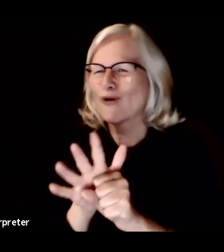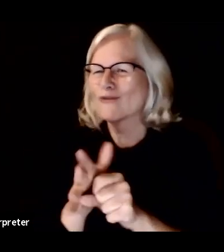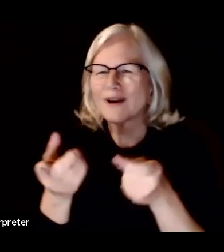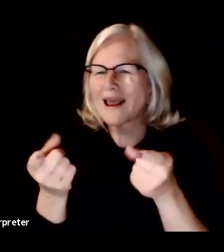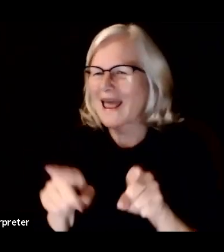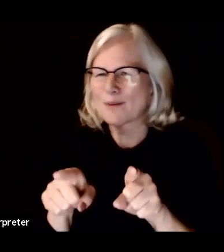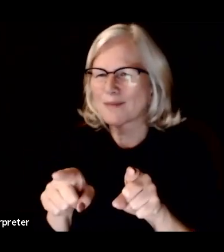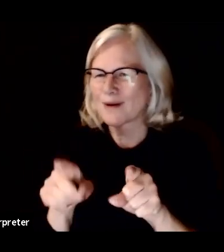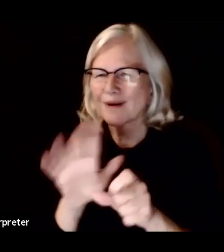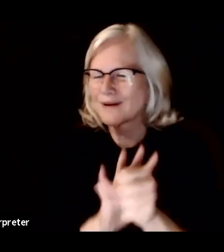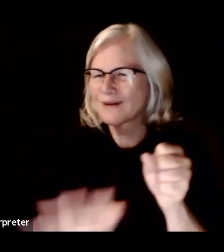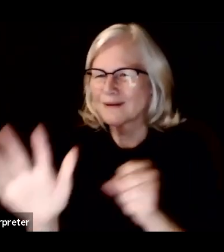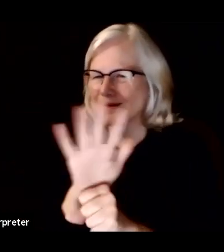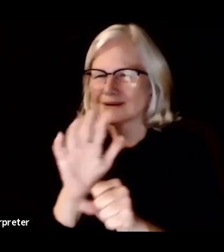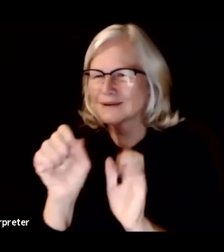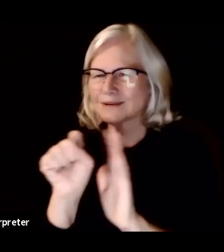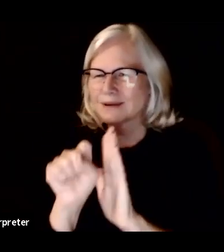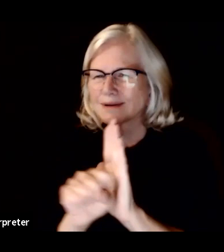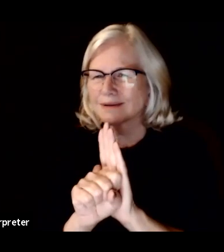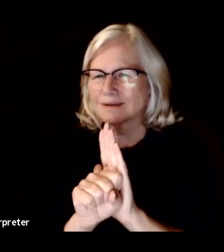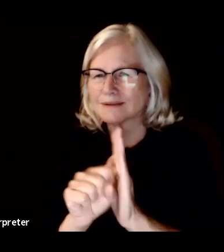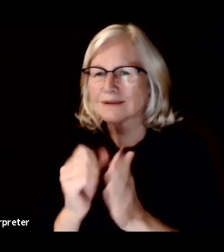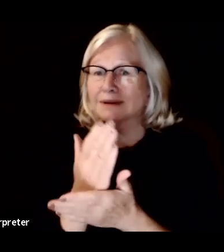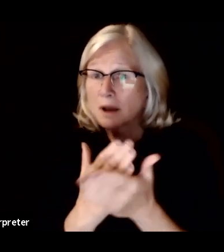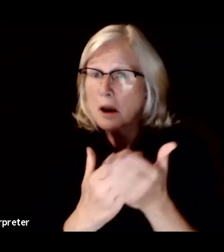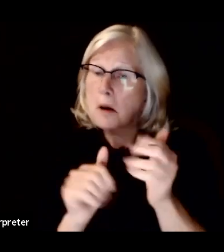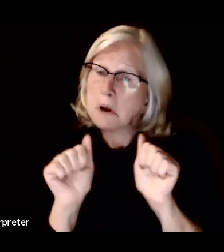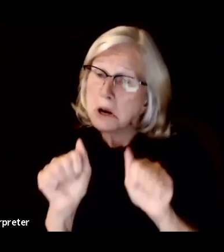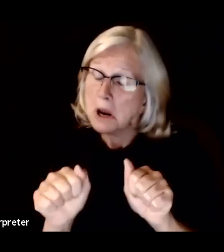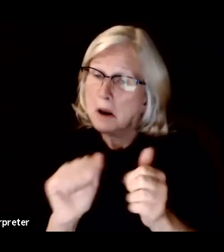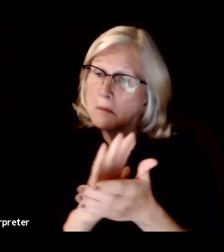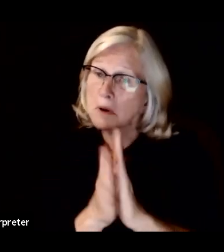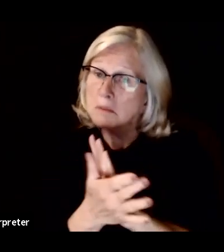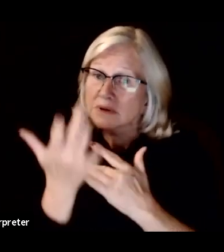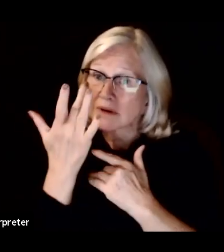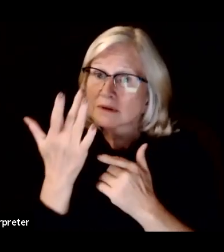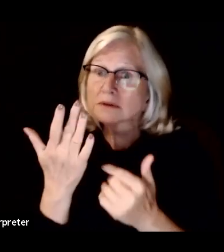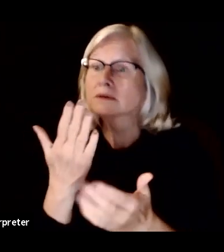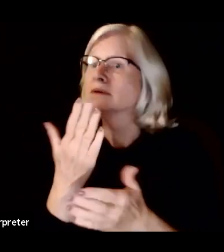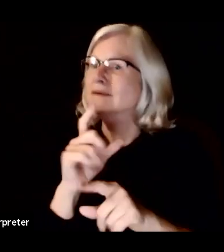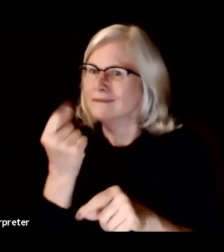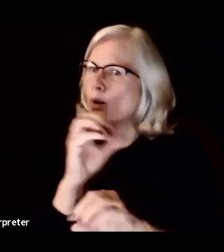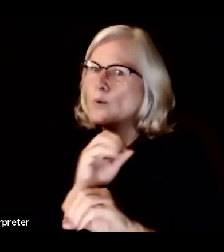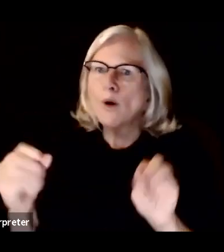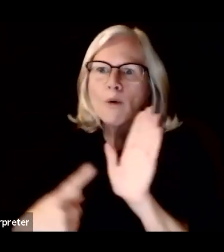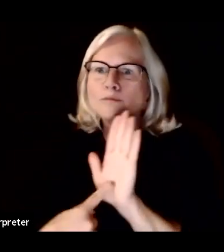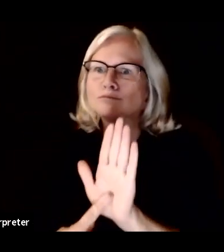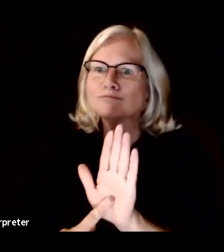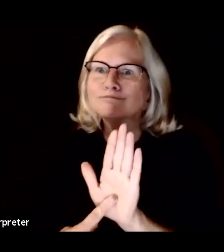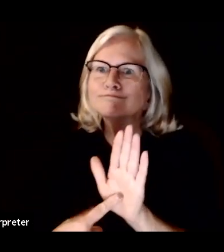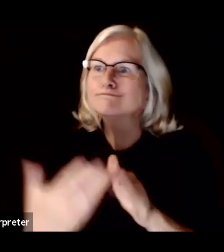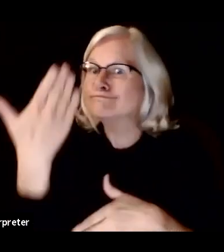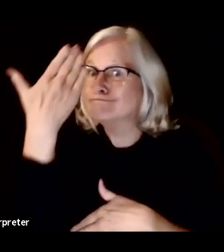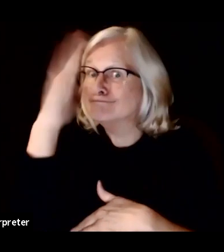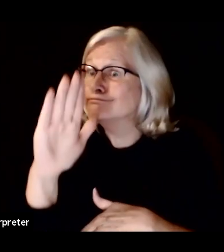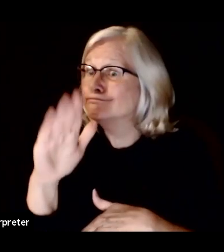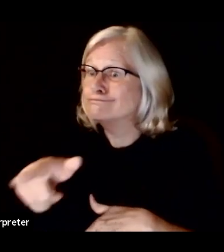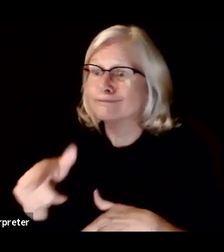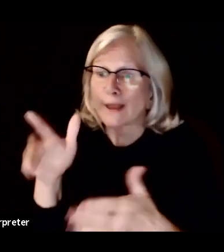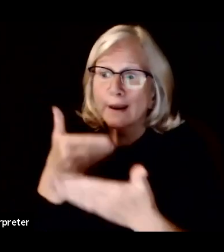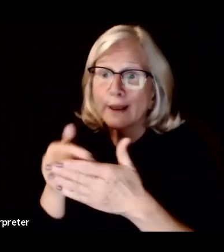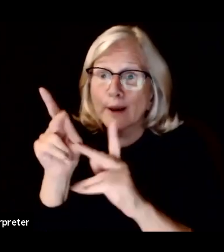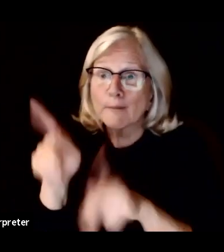COVID-19 but not have any symptoms and may not be aware of a contact from